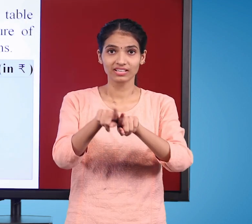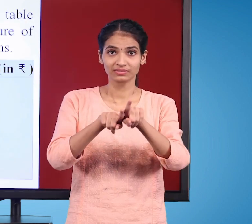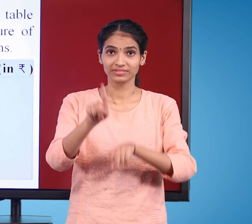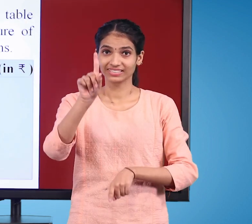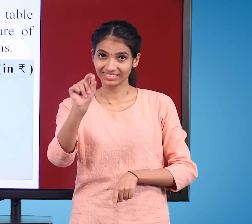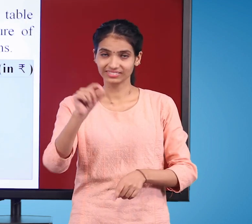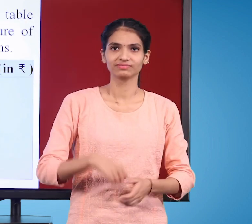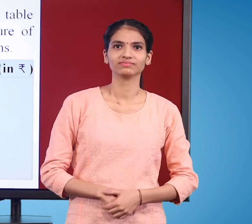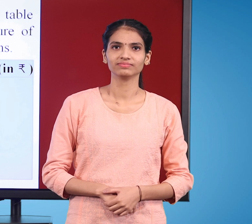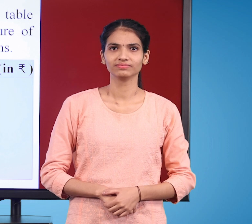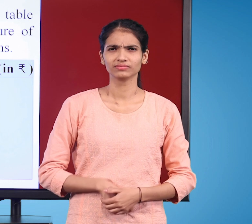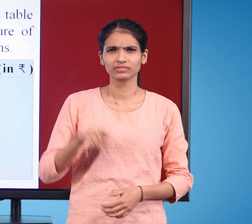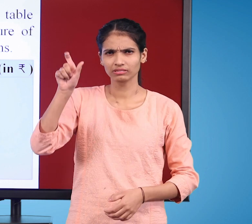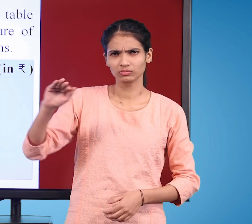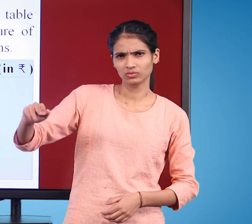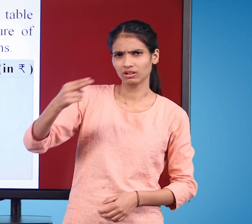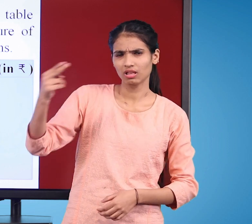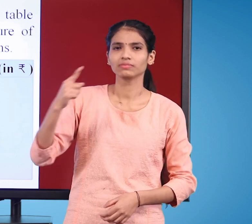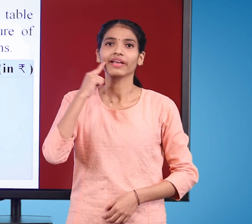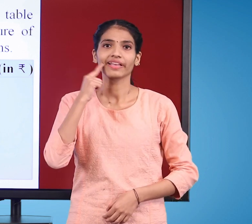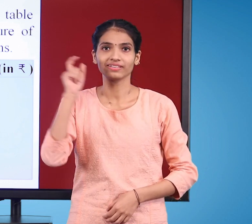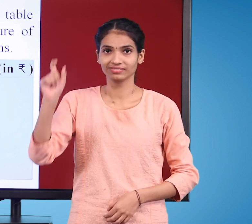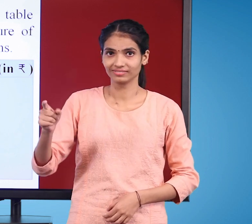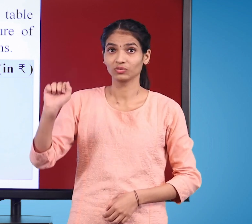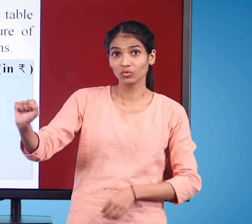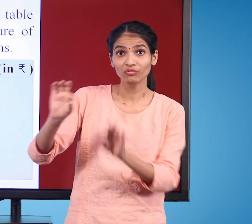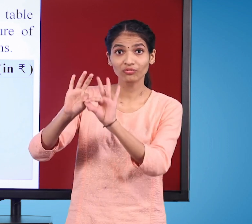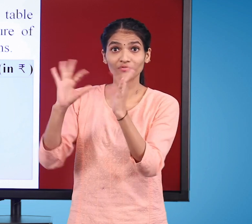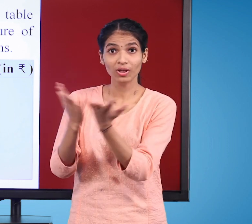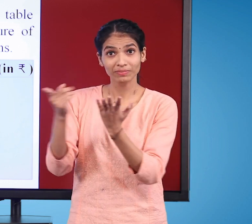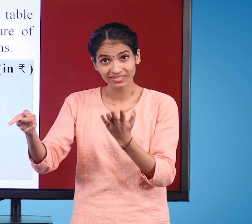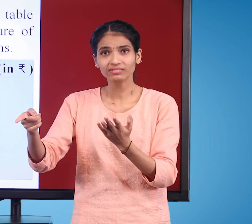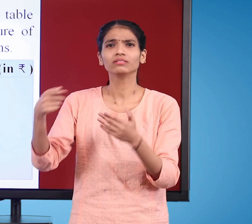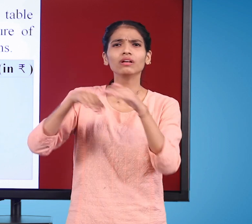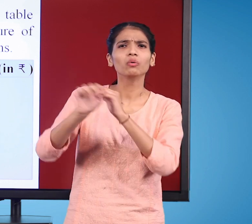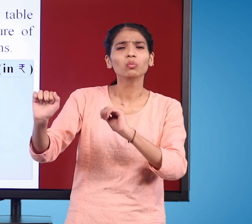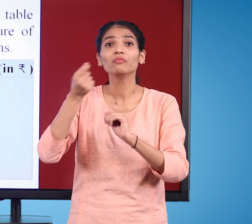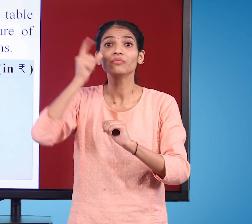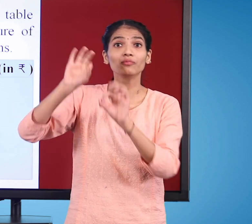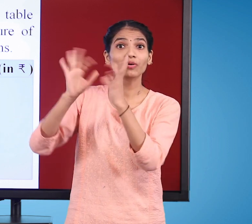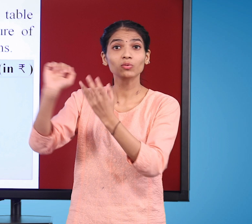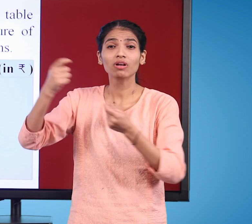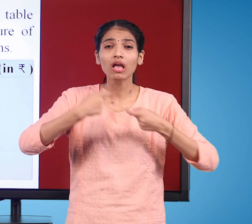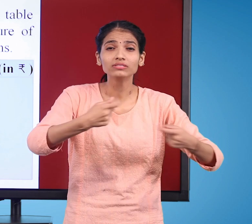Example 10. Following table shows the monthly expenditure of Imran's family on various items.